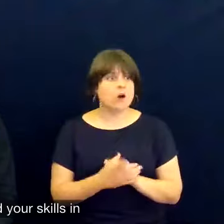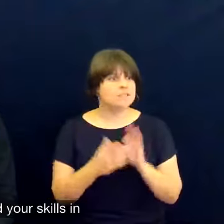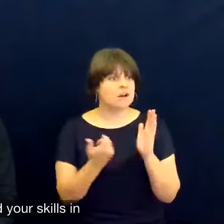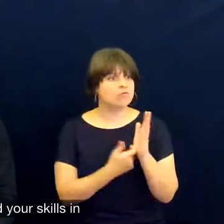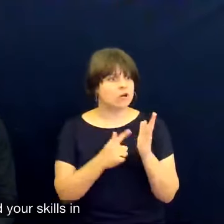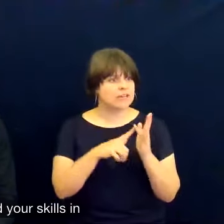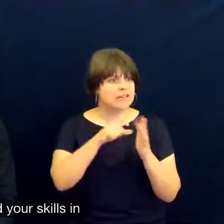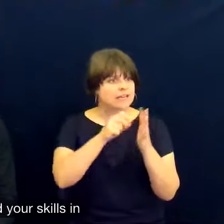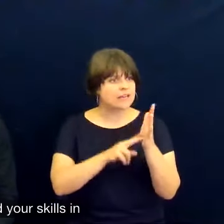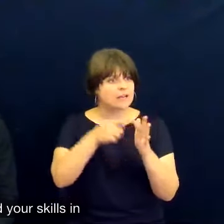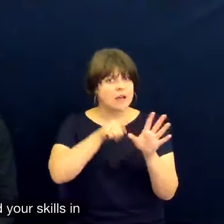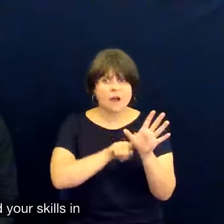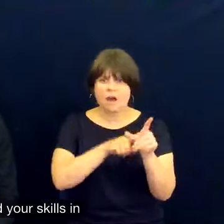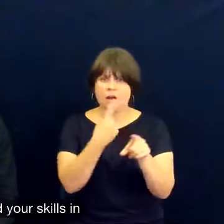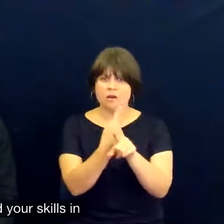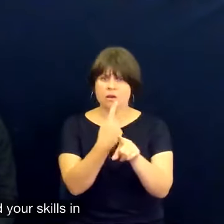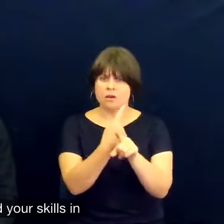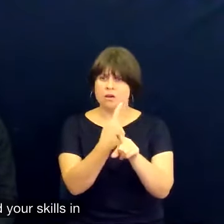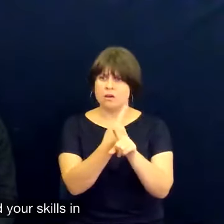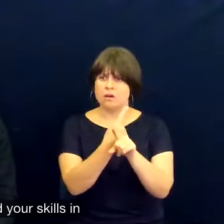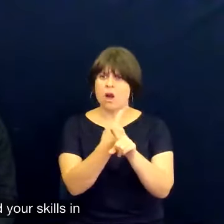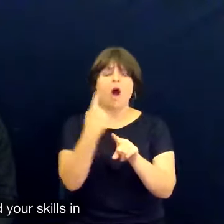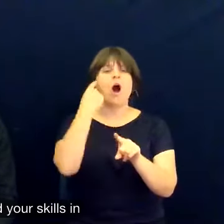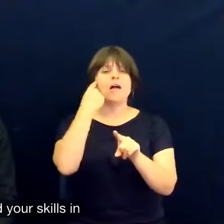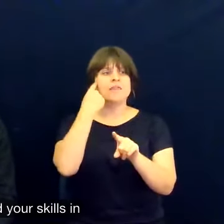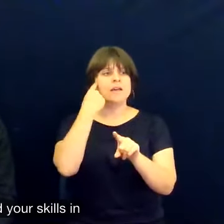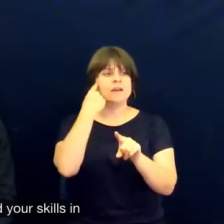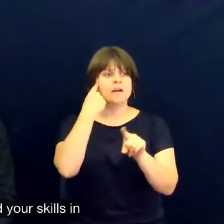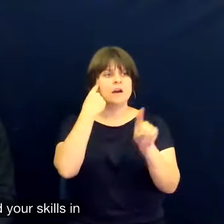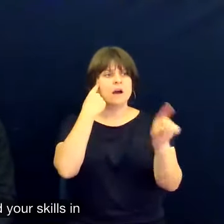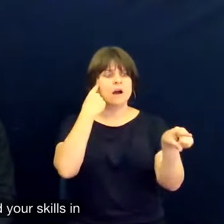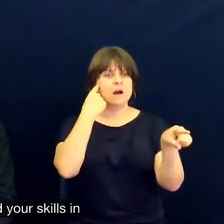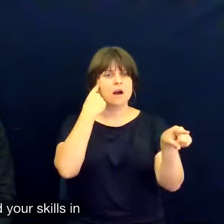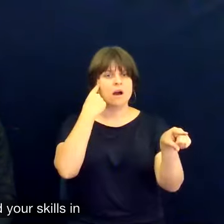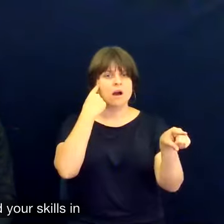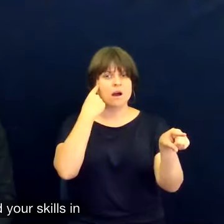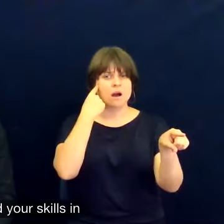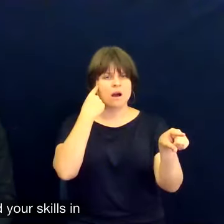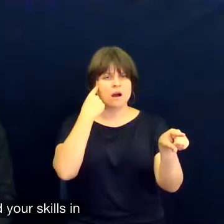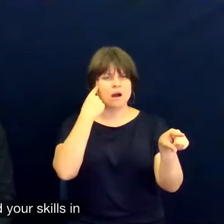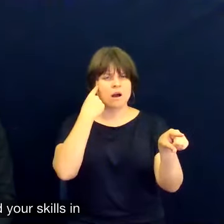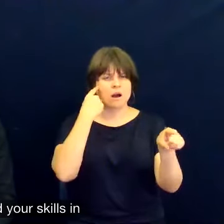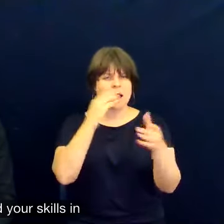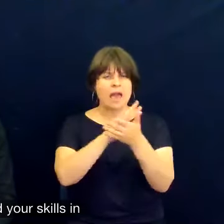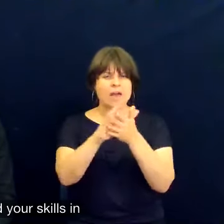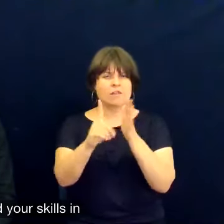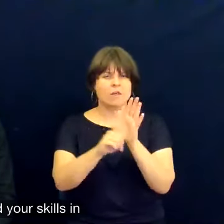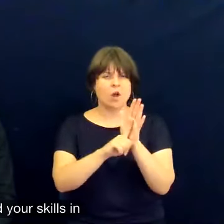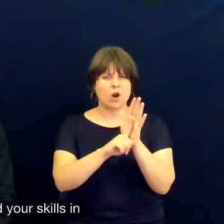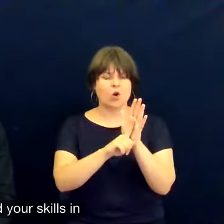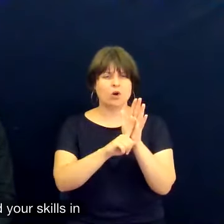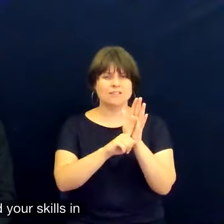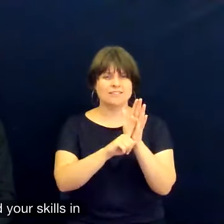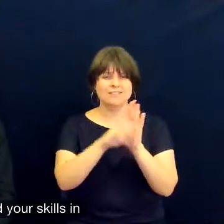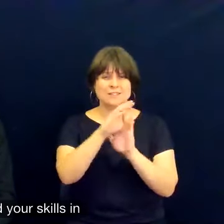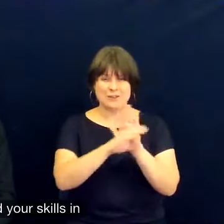Rodney speaking. Oh, is that Rodney? Yeah. I think it was Heather's. It's Rodney speaking. yeah, it was Heather's computer reading out what Rodney said